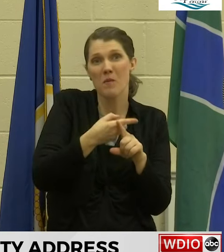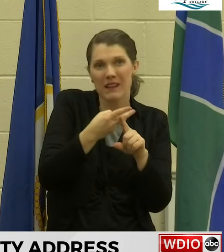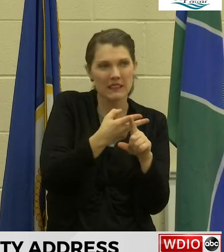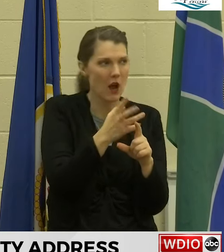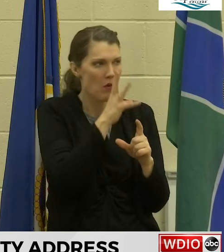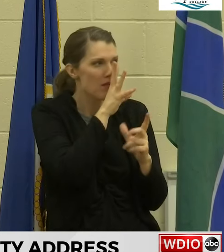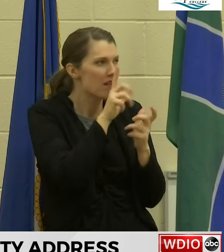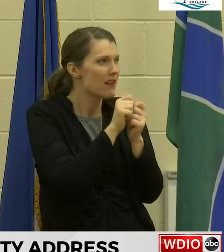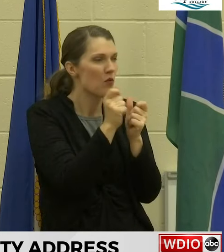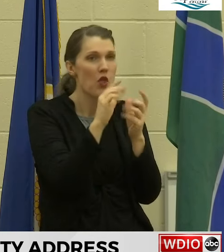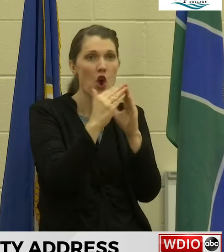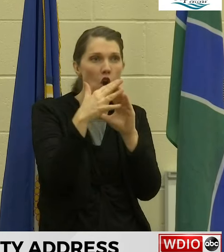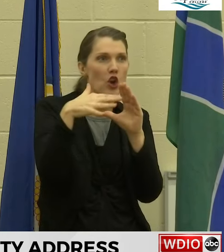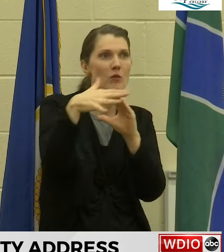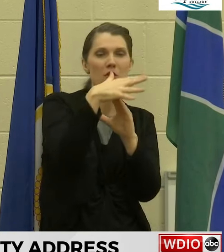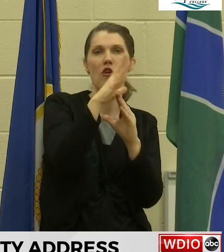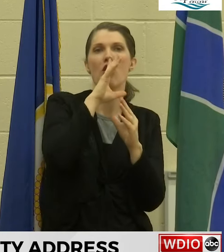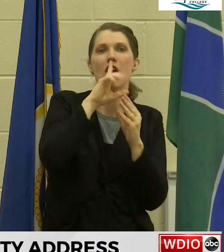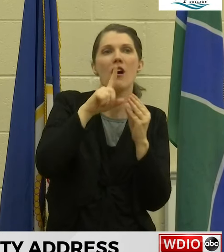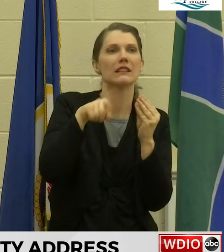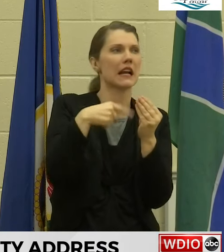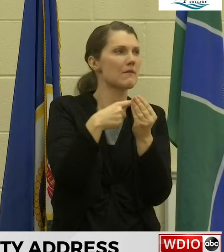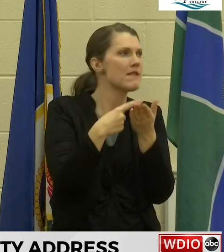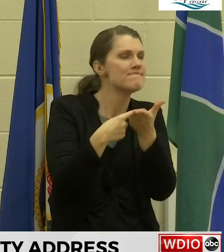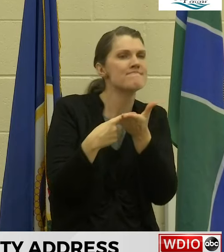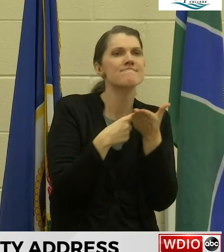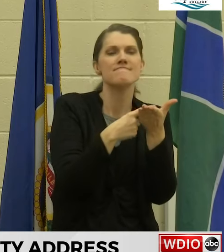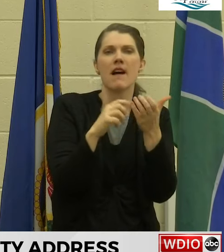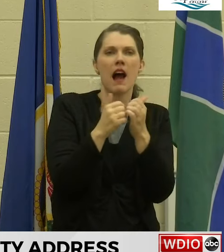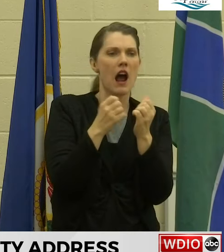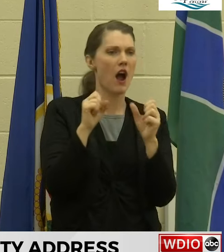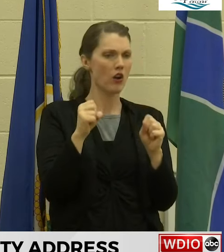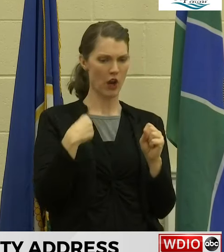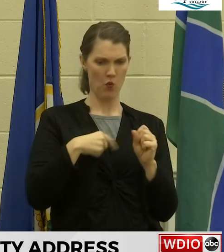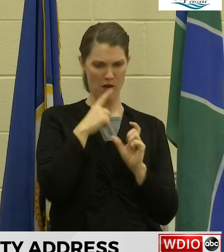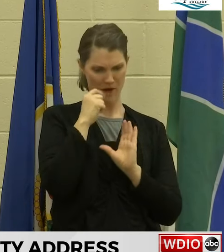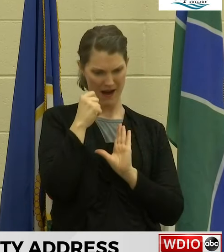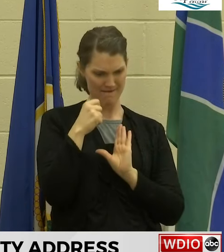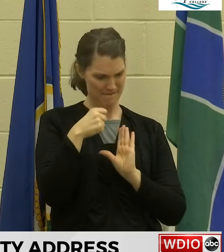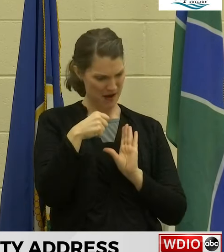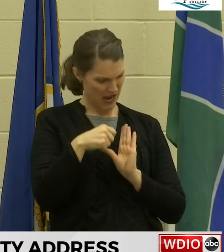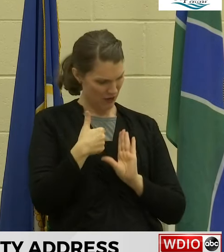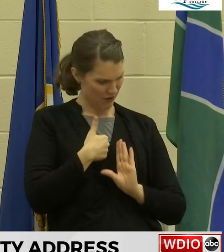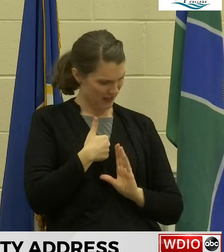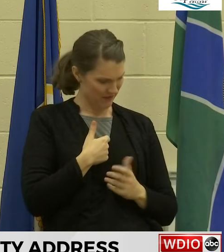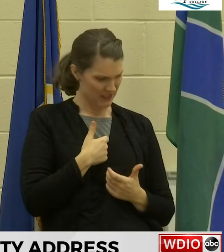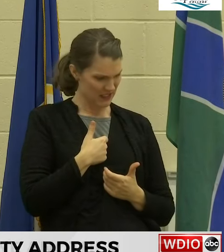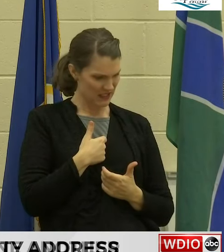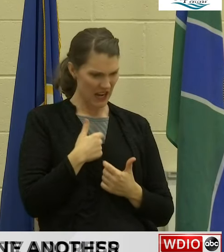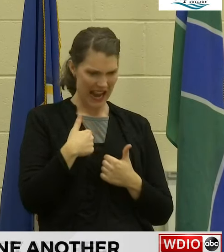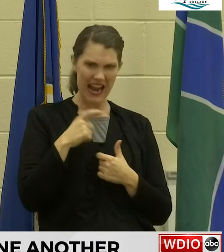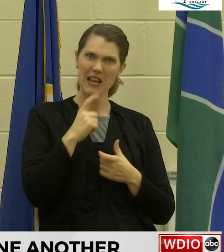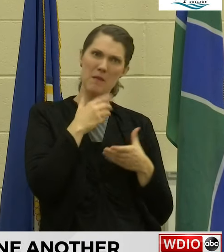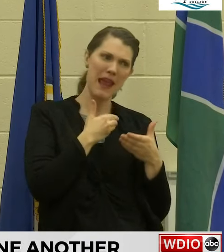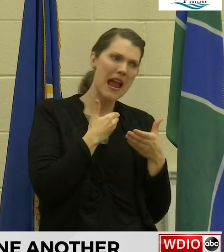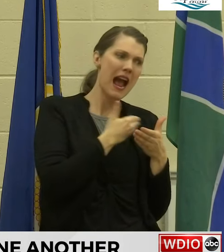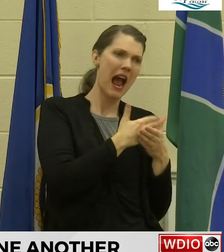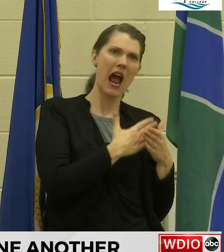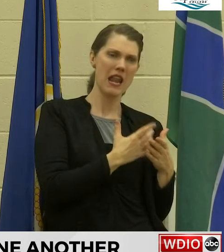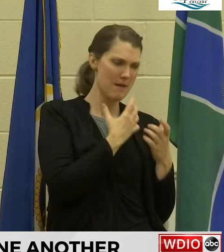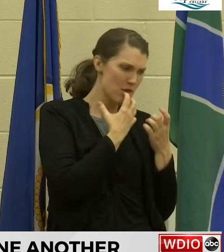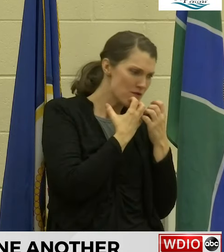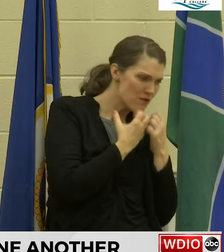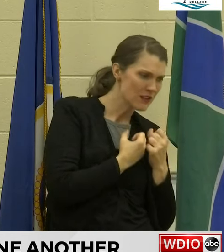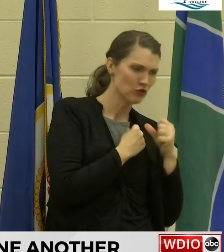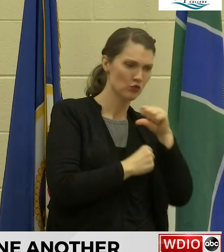the community to start a discussion. How can we remind ourselves to be neighbors to one another? What